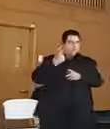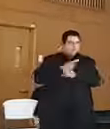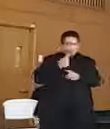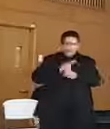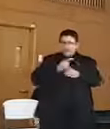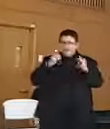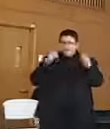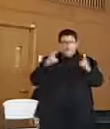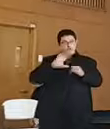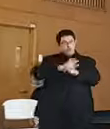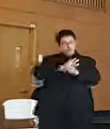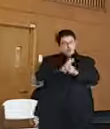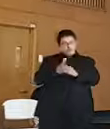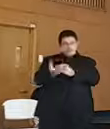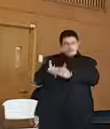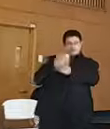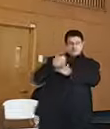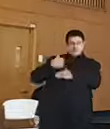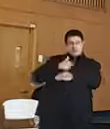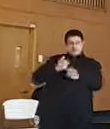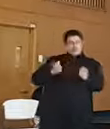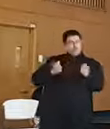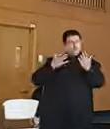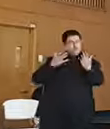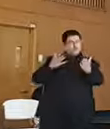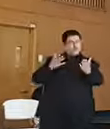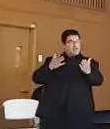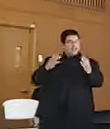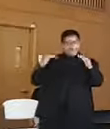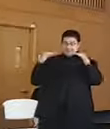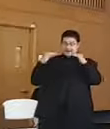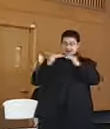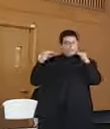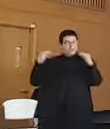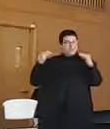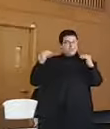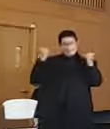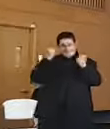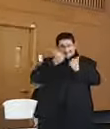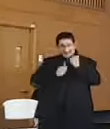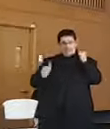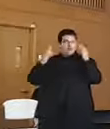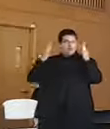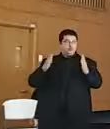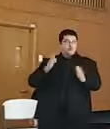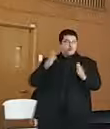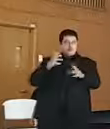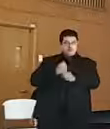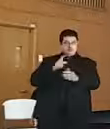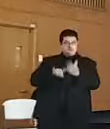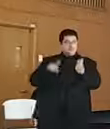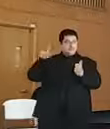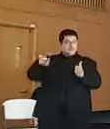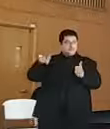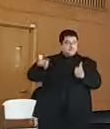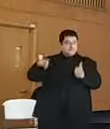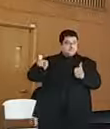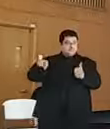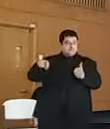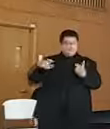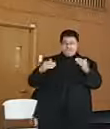education. COVID is forcing us to provide equity, which means everyone gets what they need according to the level of